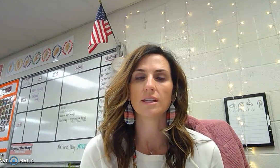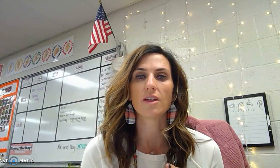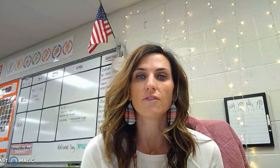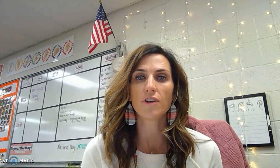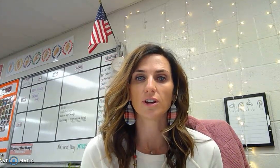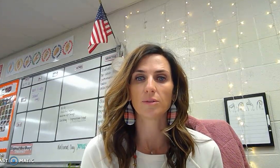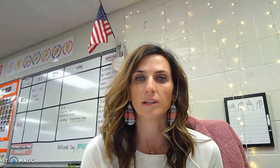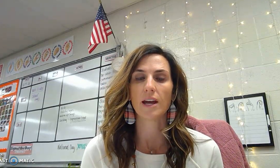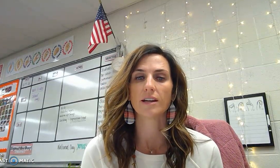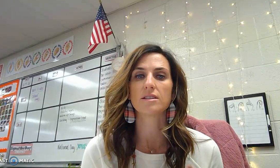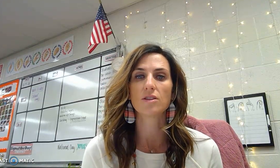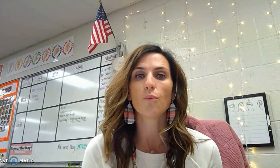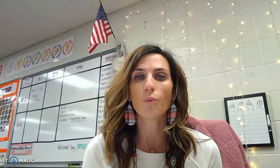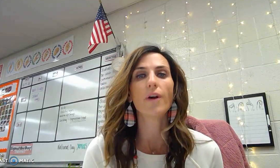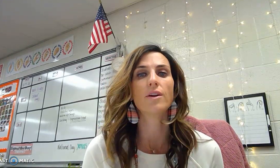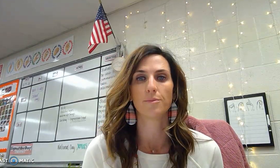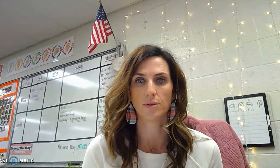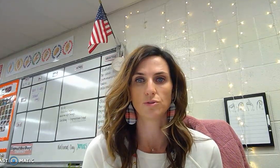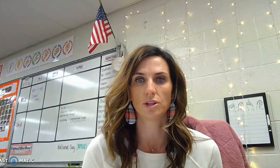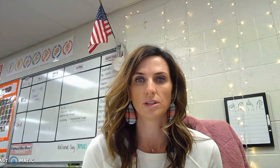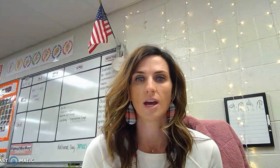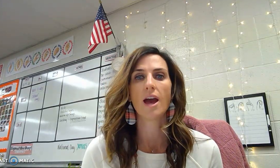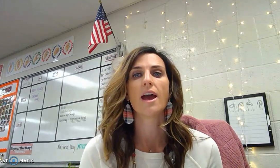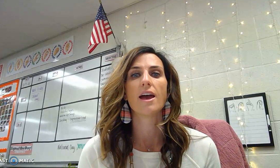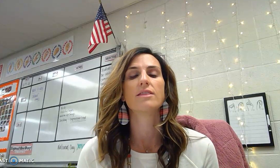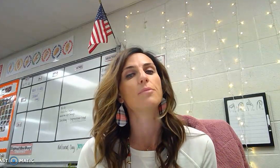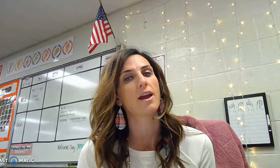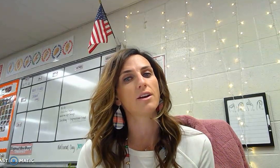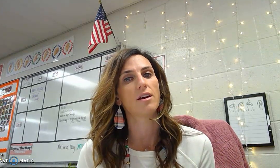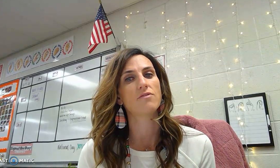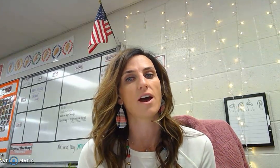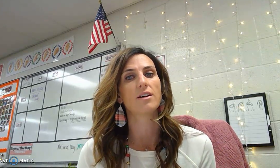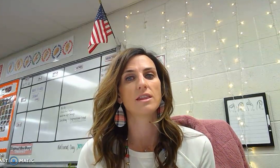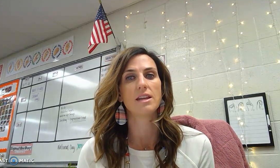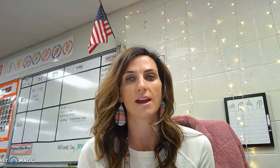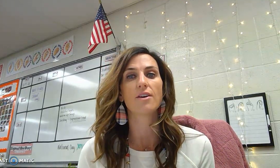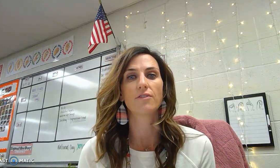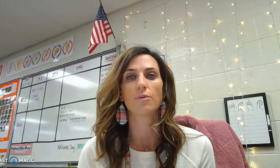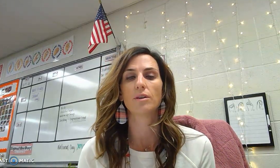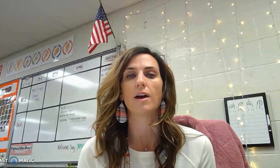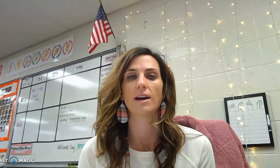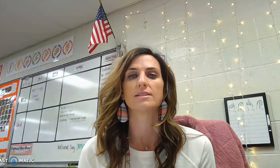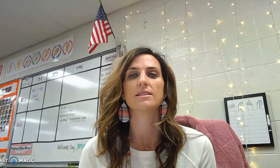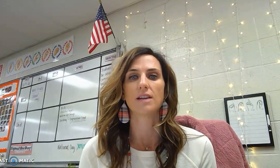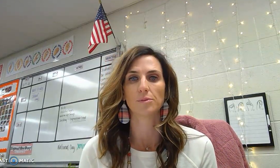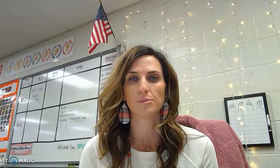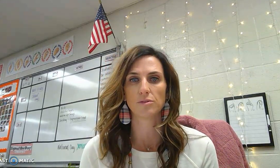citing the verb, it has the one motion, and the pair of that in the noun form has the double